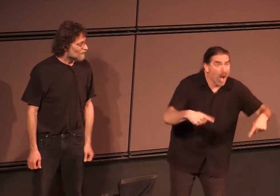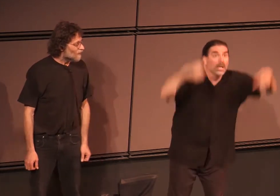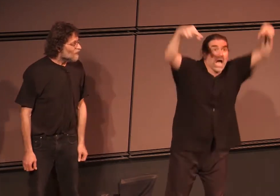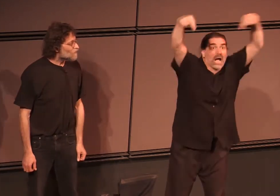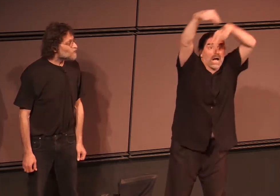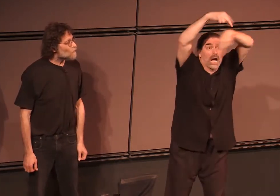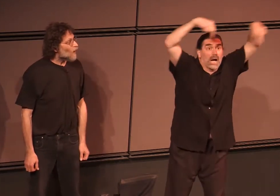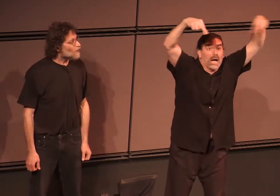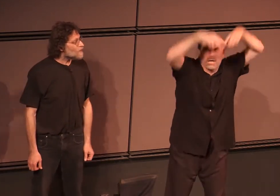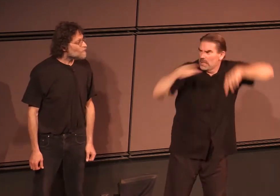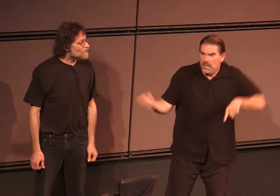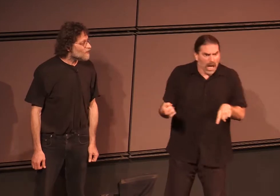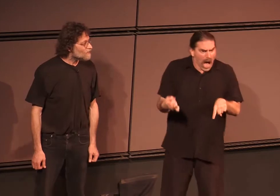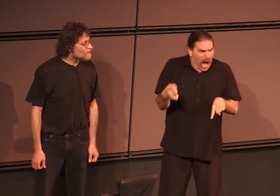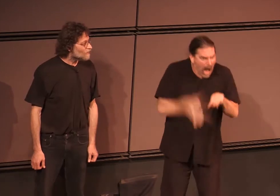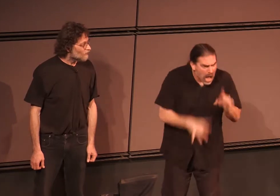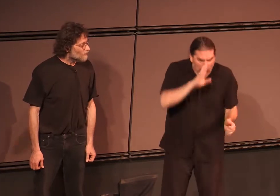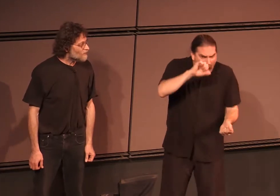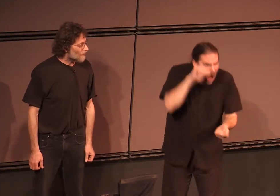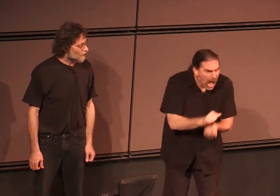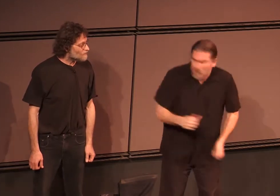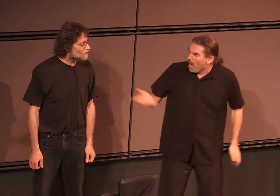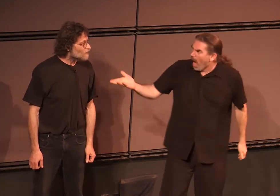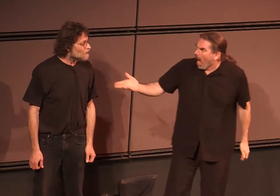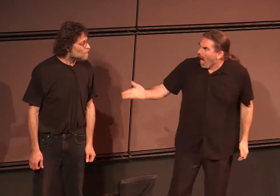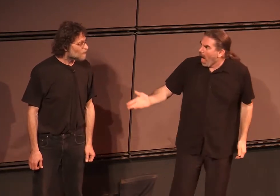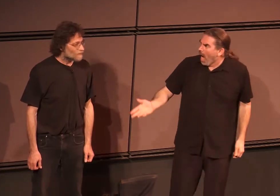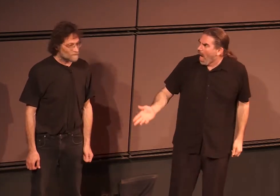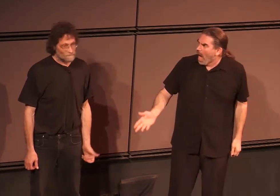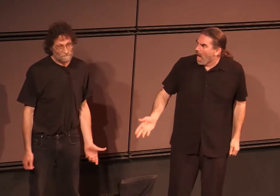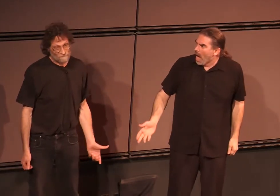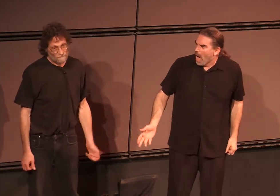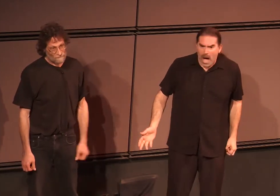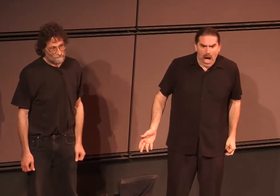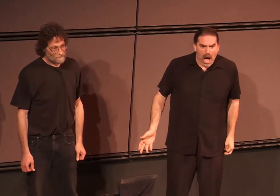If there's a party upstairs, he can't sleep.